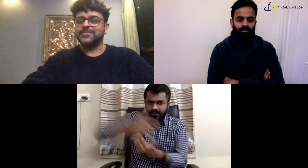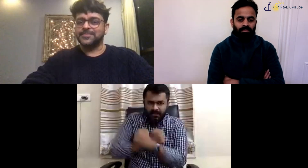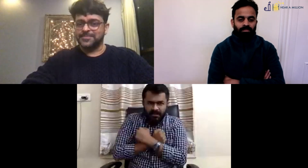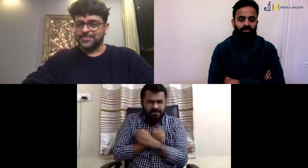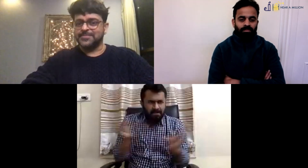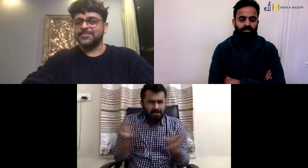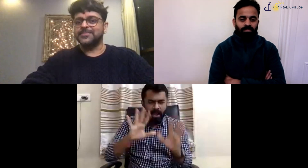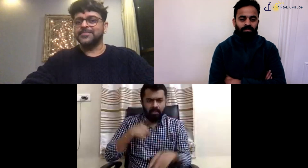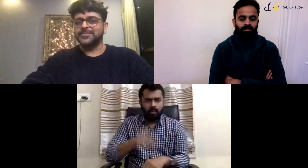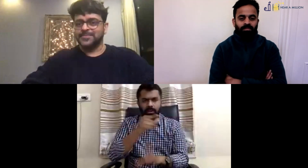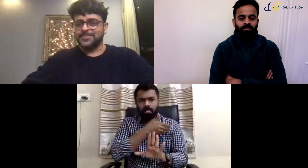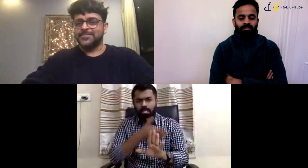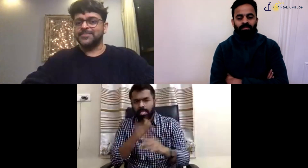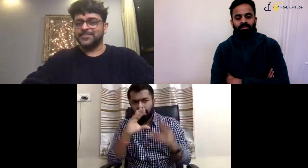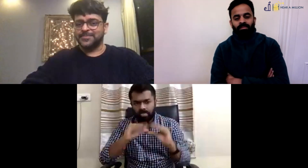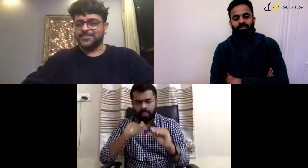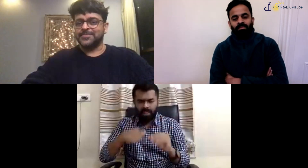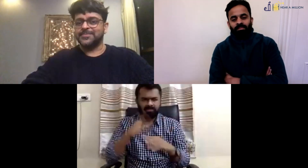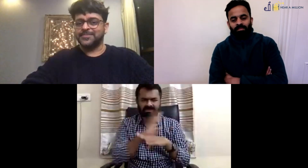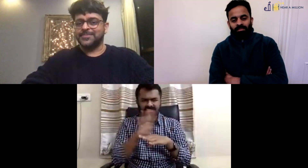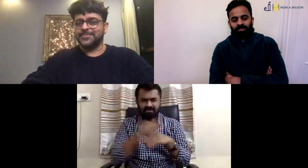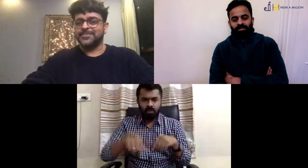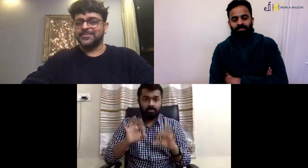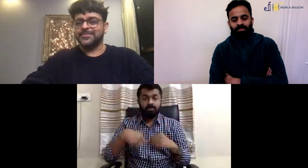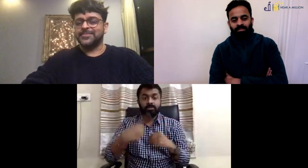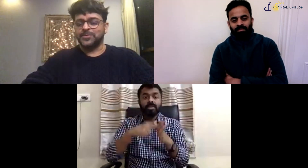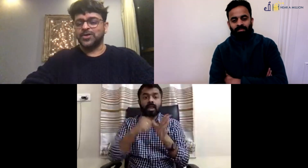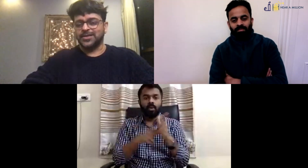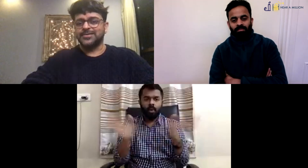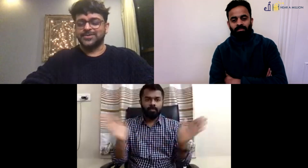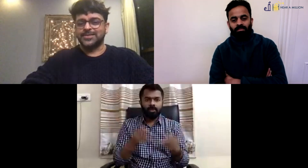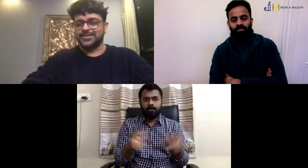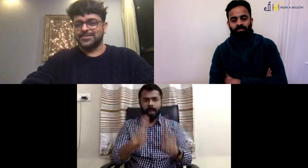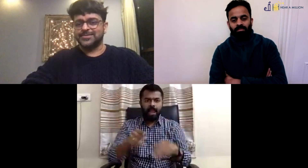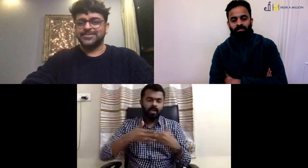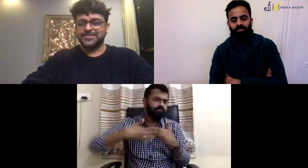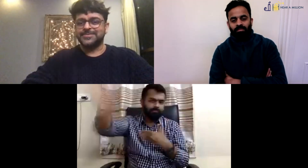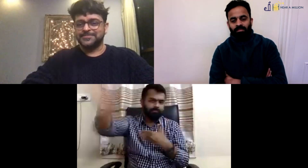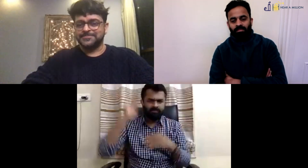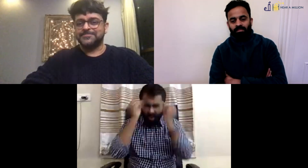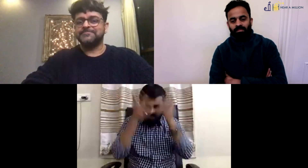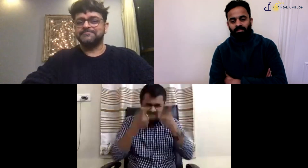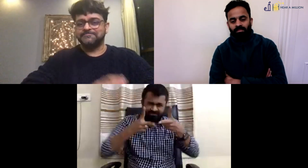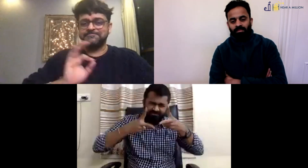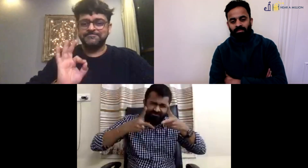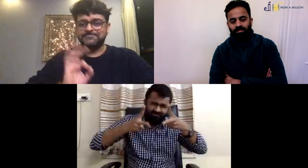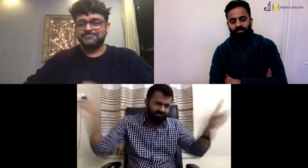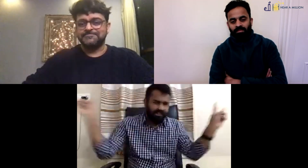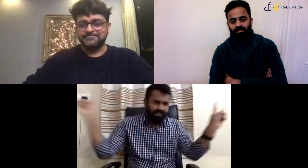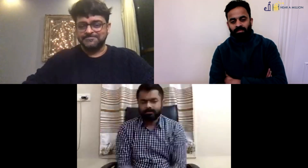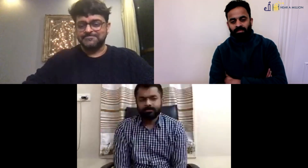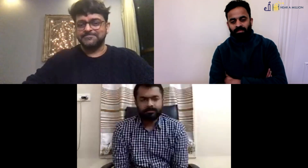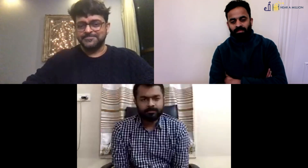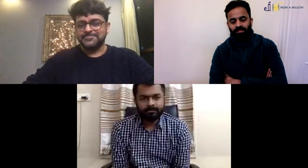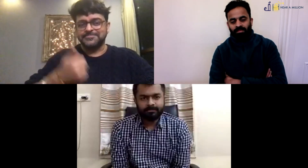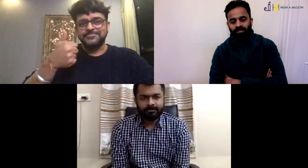of Indian Sign Language. But they love ISCDGs, the live sessions. Uh, so it will be opening in January. So